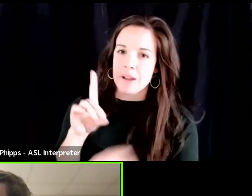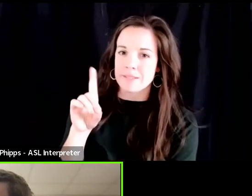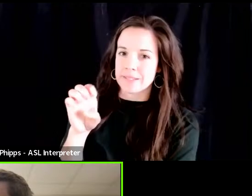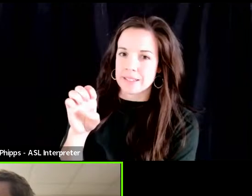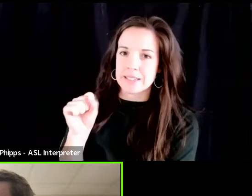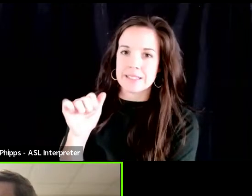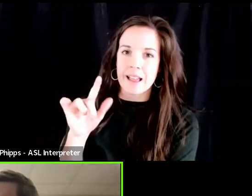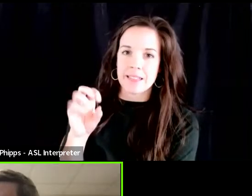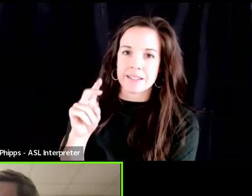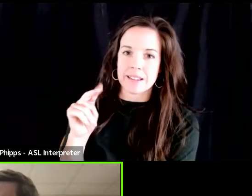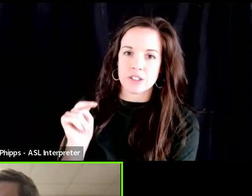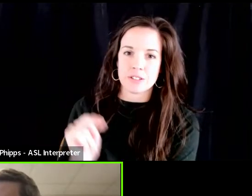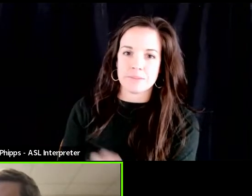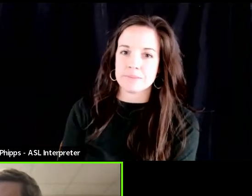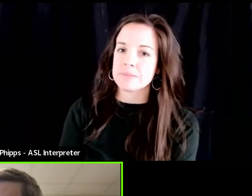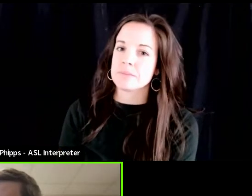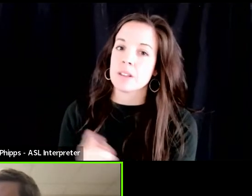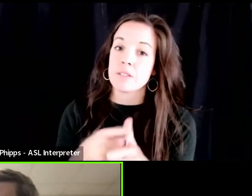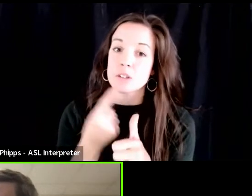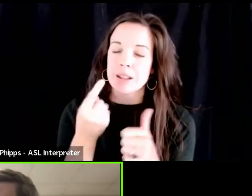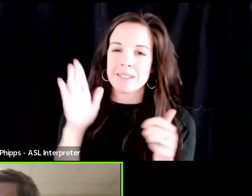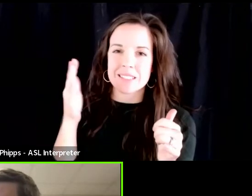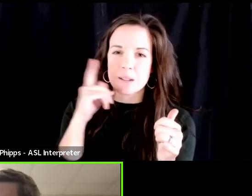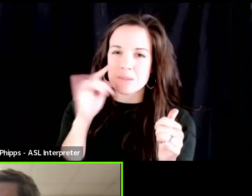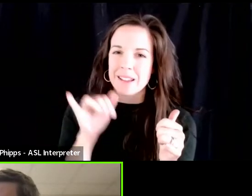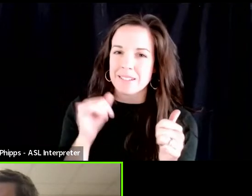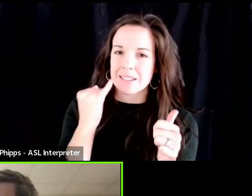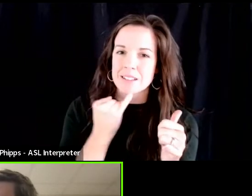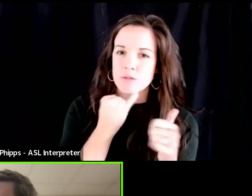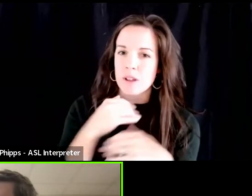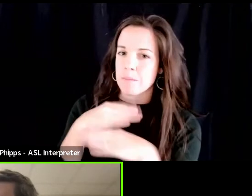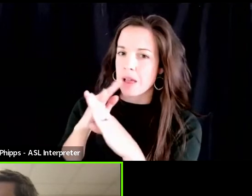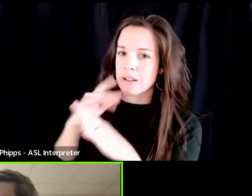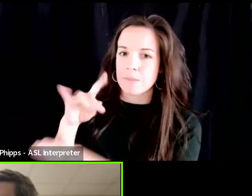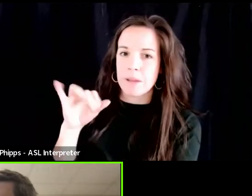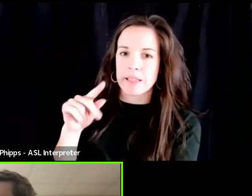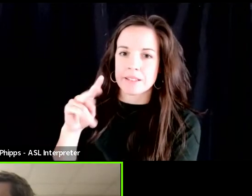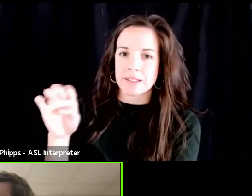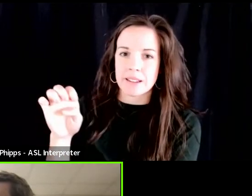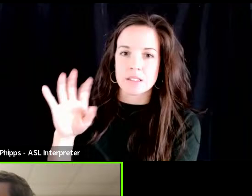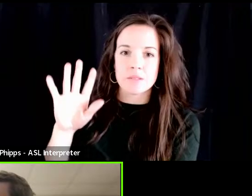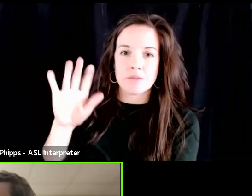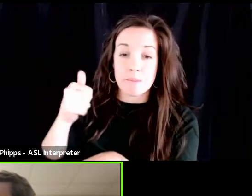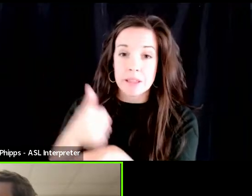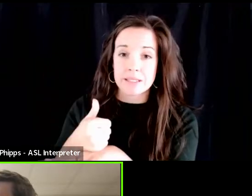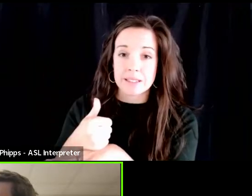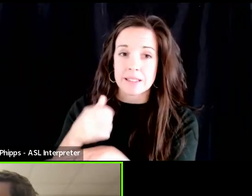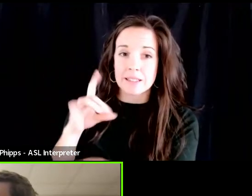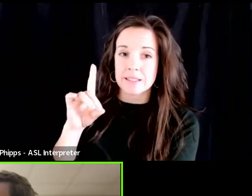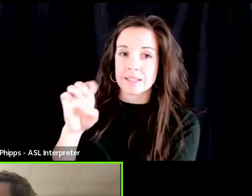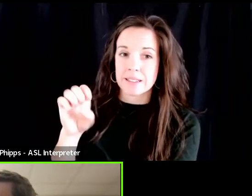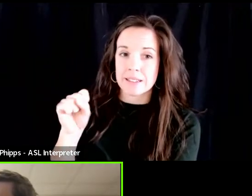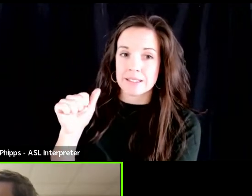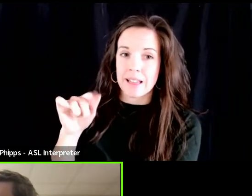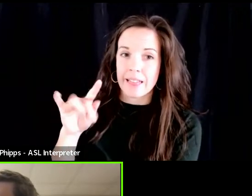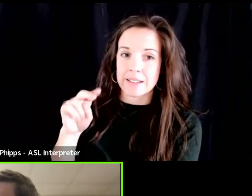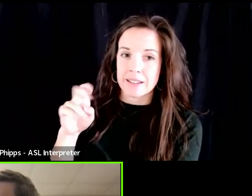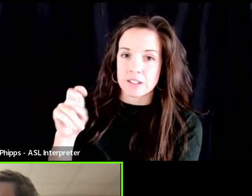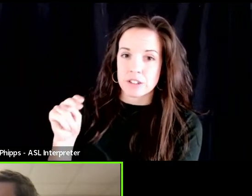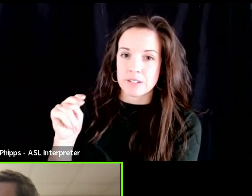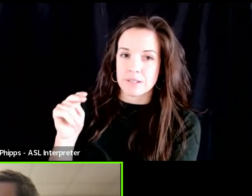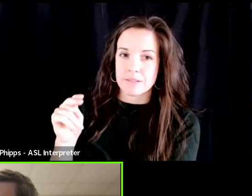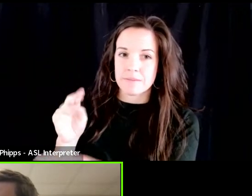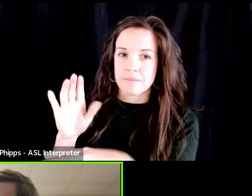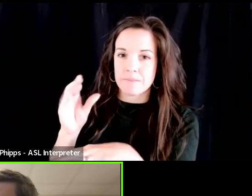I'll start with the first one. It seems that Israel blocks Palestinians from building desalination plants. Is your deal feasible